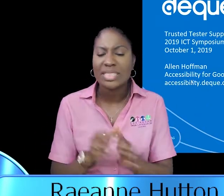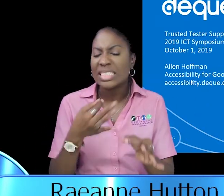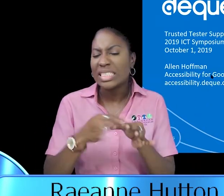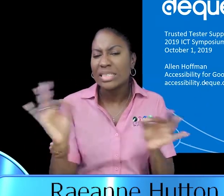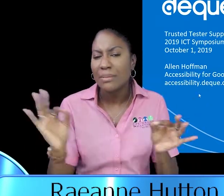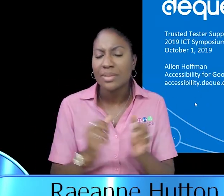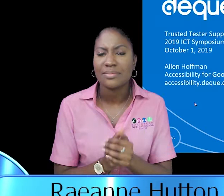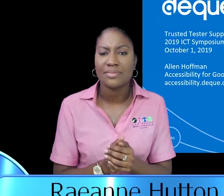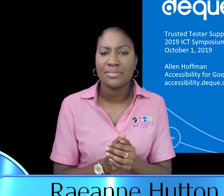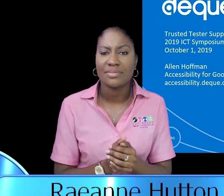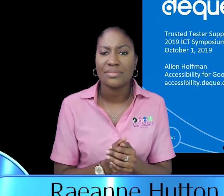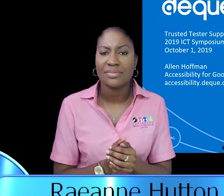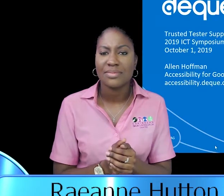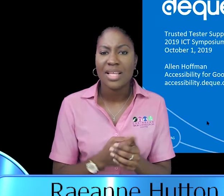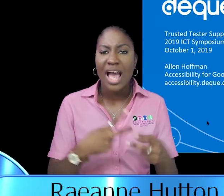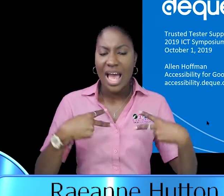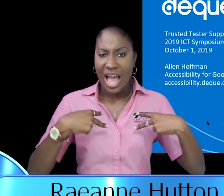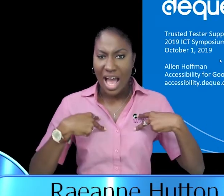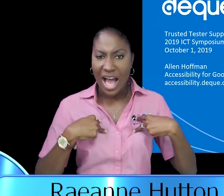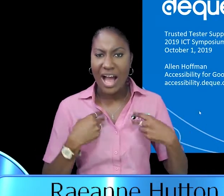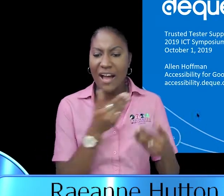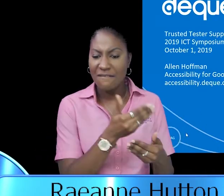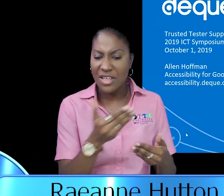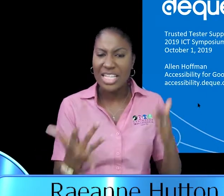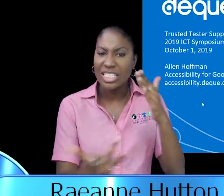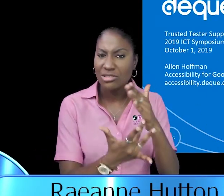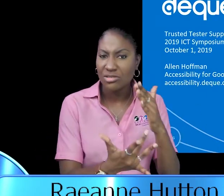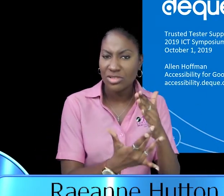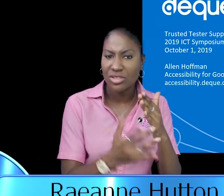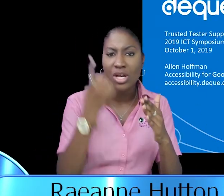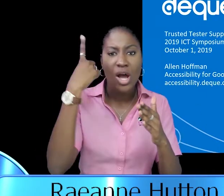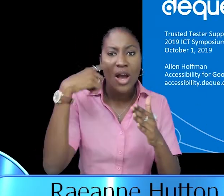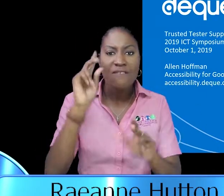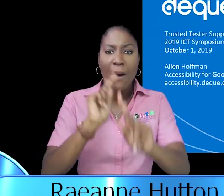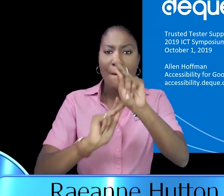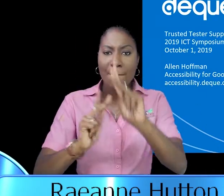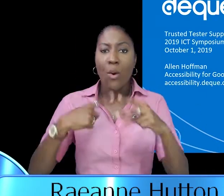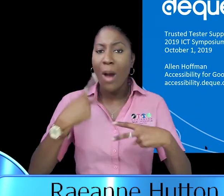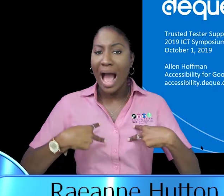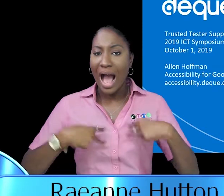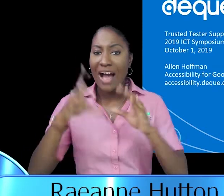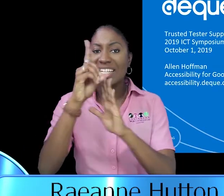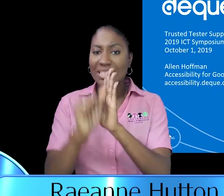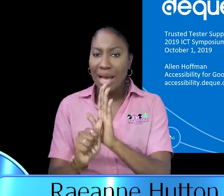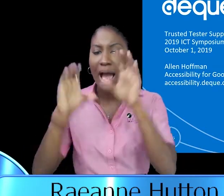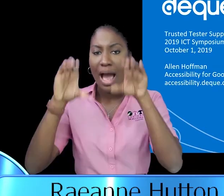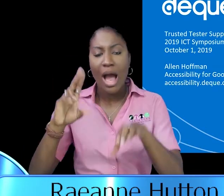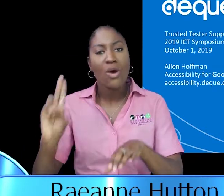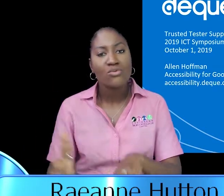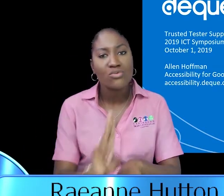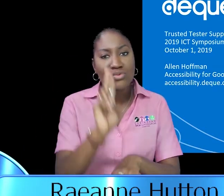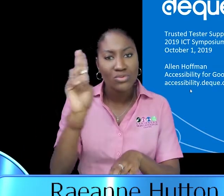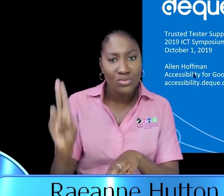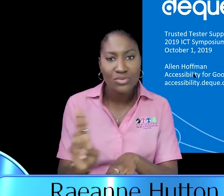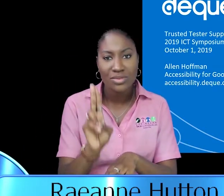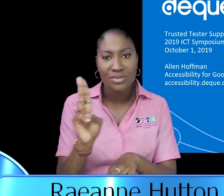simple thing. It's creating digital content which is usable by people with disabilities